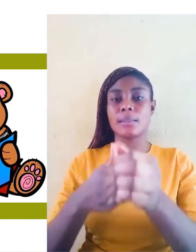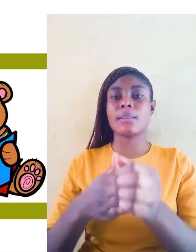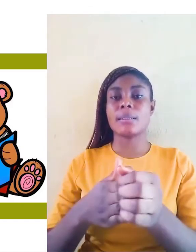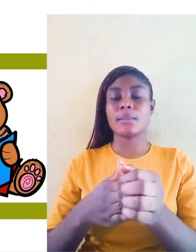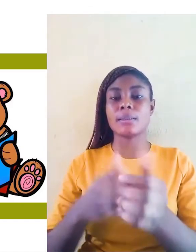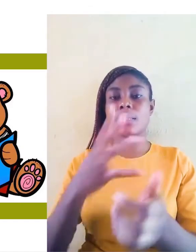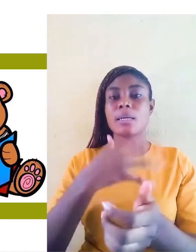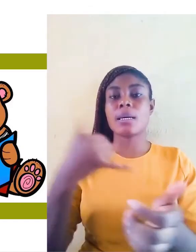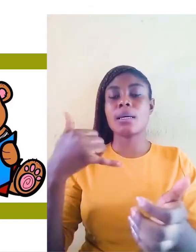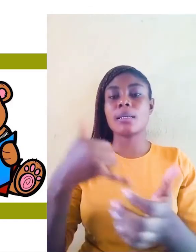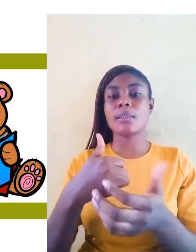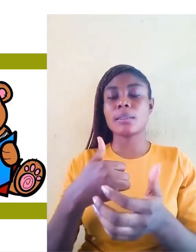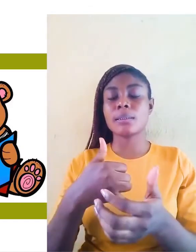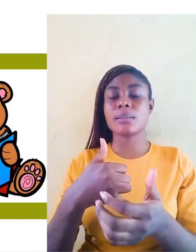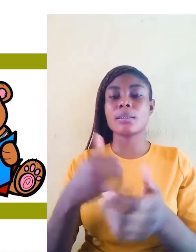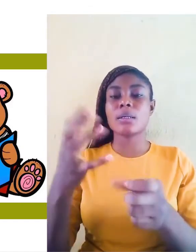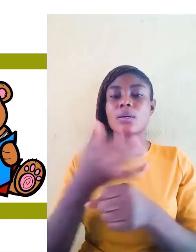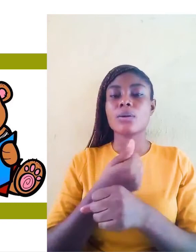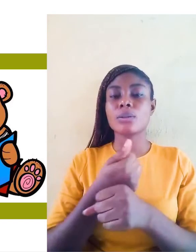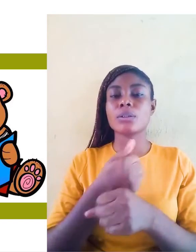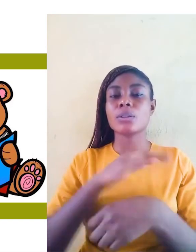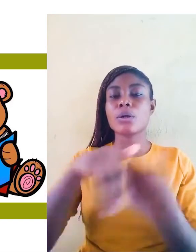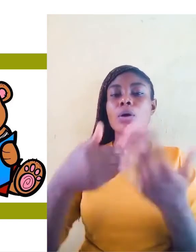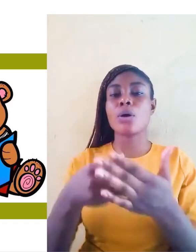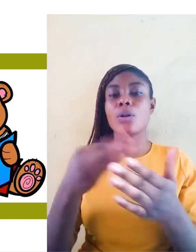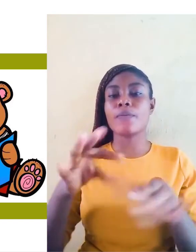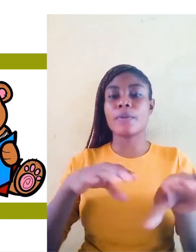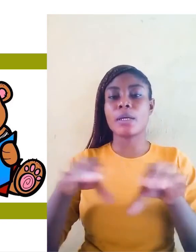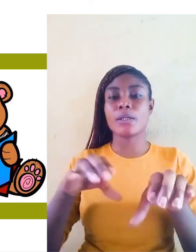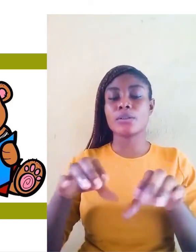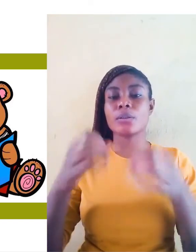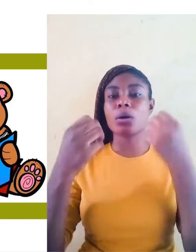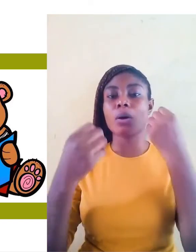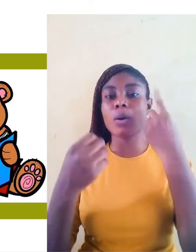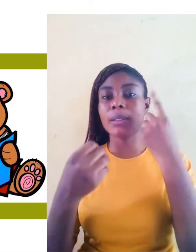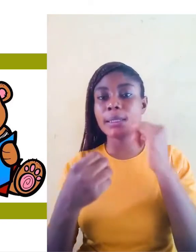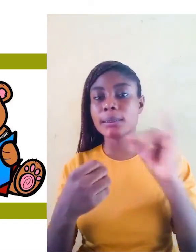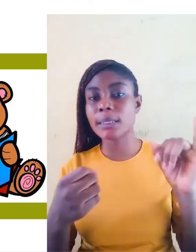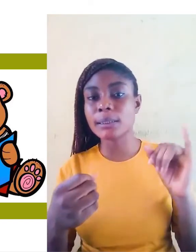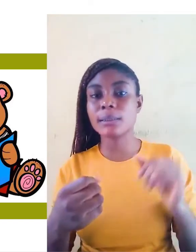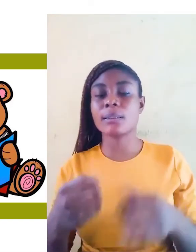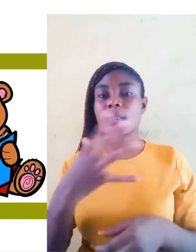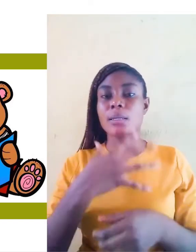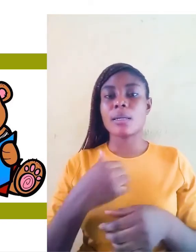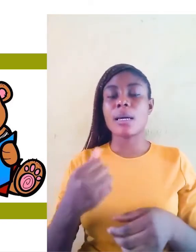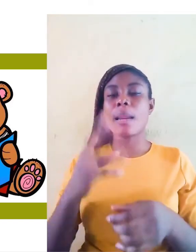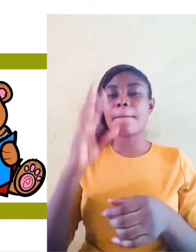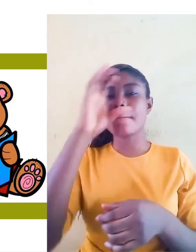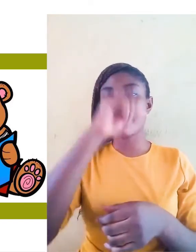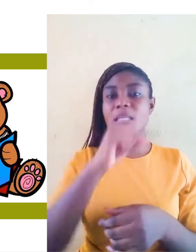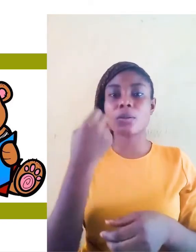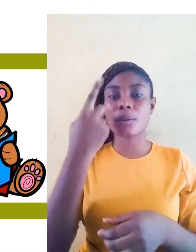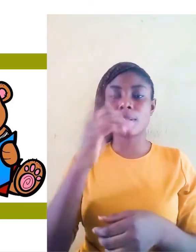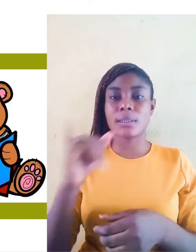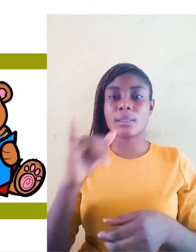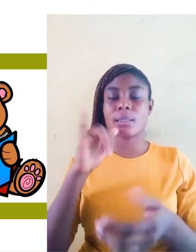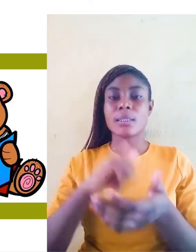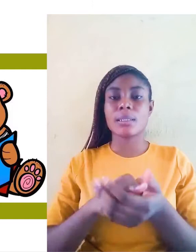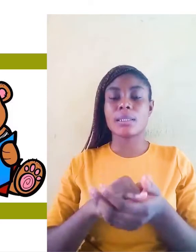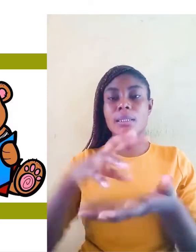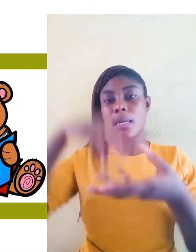and comprises all of the actions, understanding, and misunderstandings of learners engaged